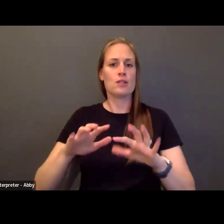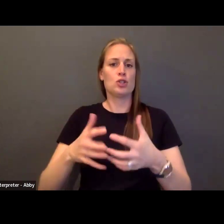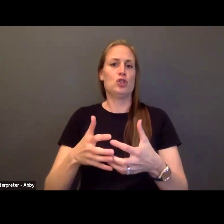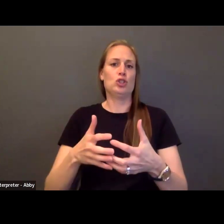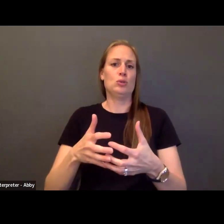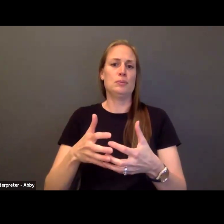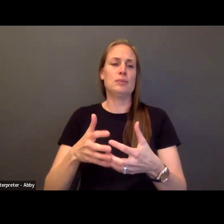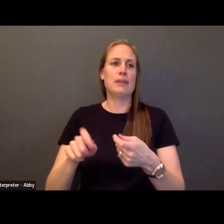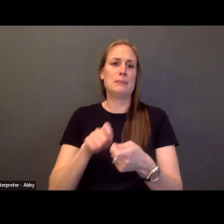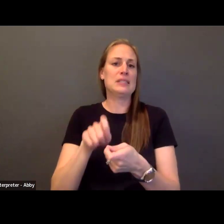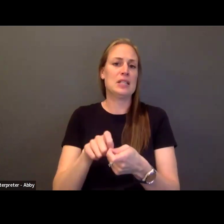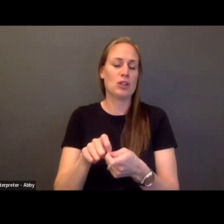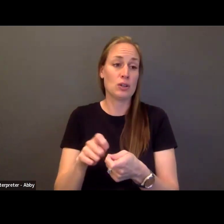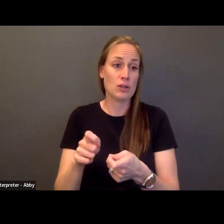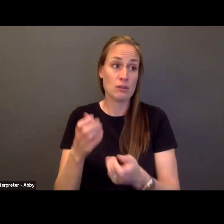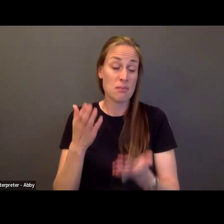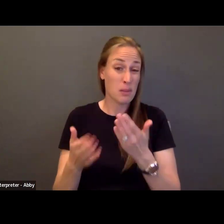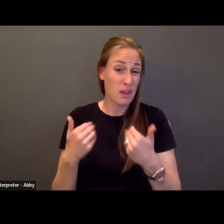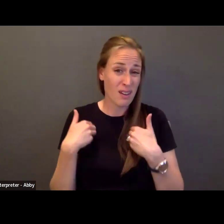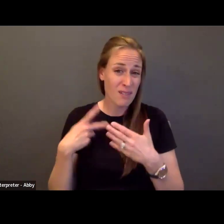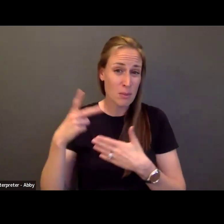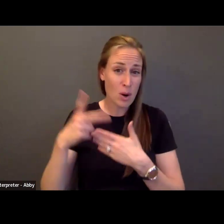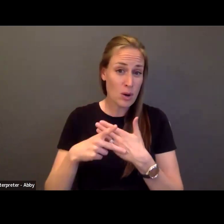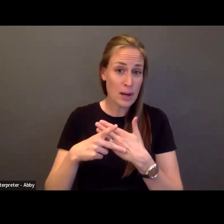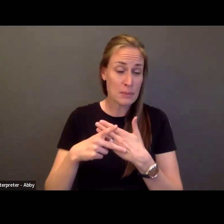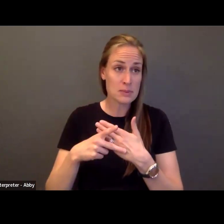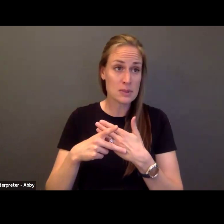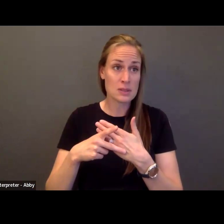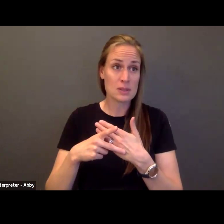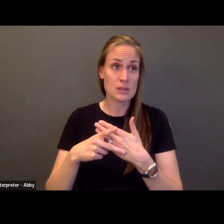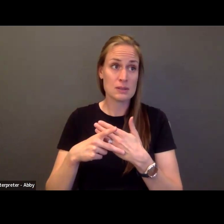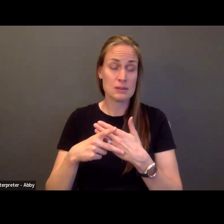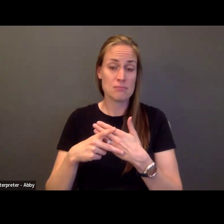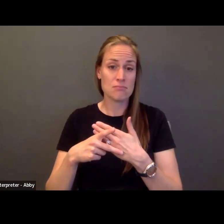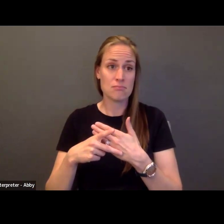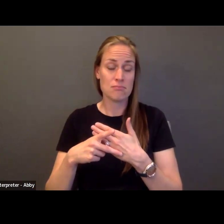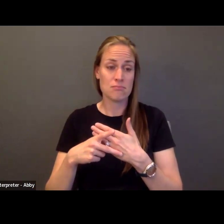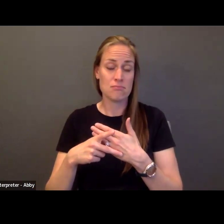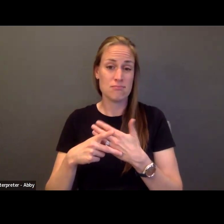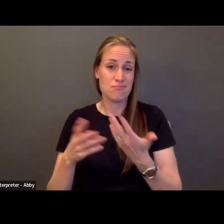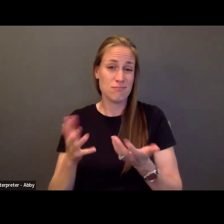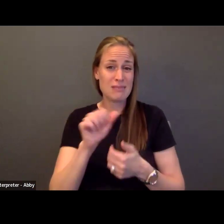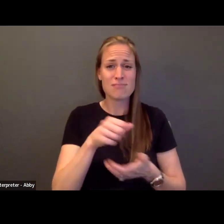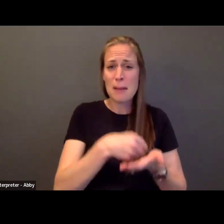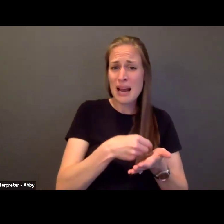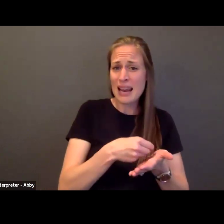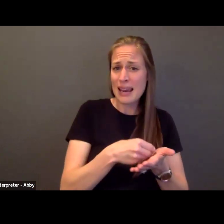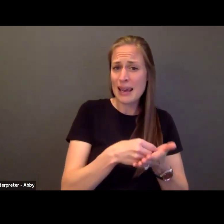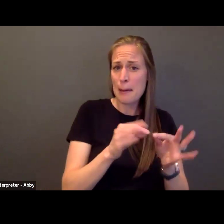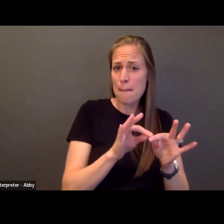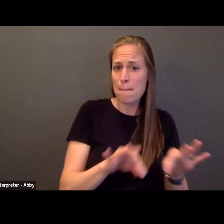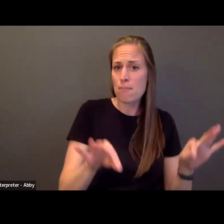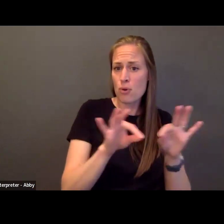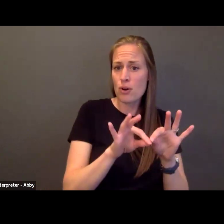I mean, maybe there's programs out there to, yeah, money is important, but, I mean, for a